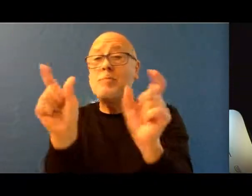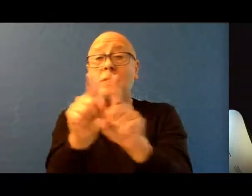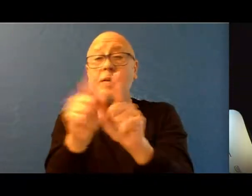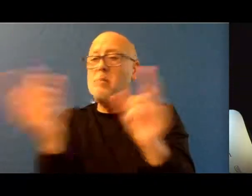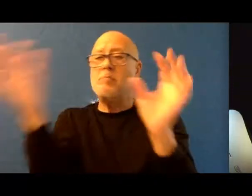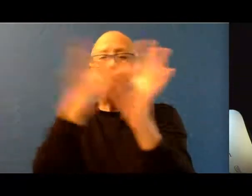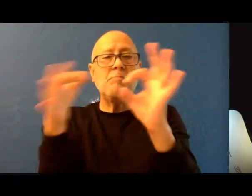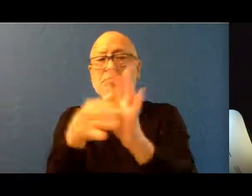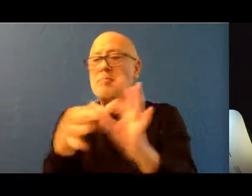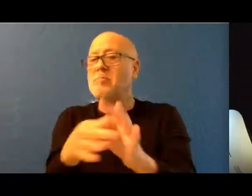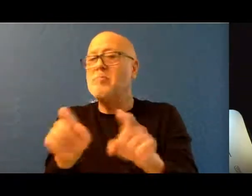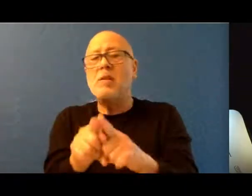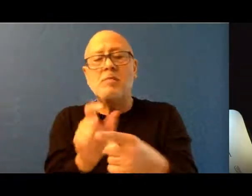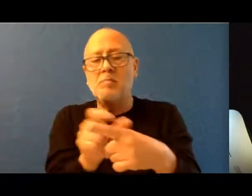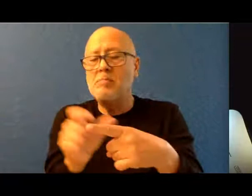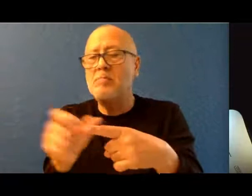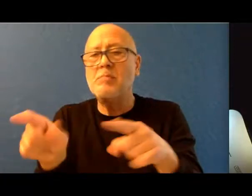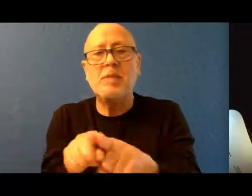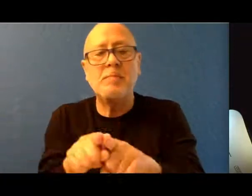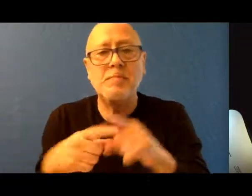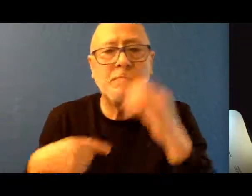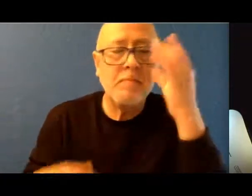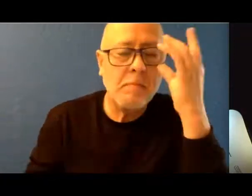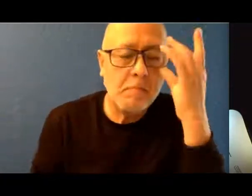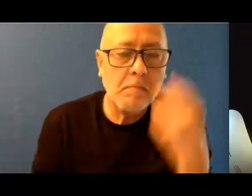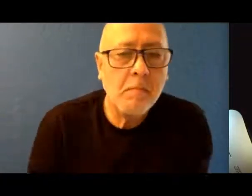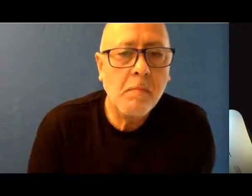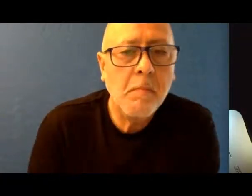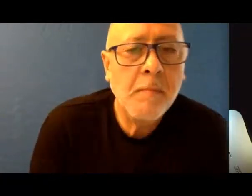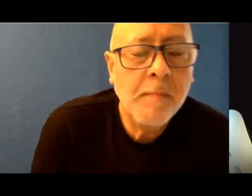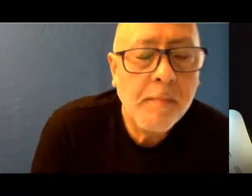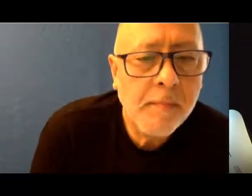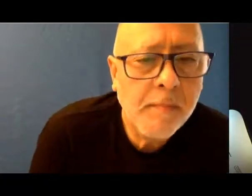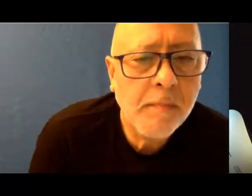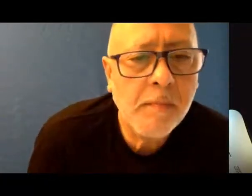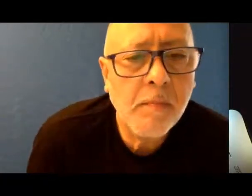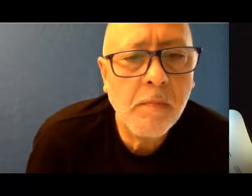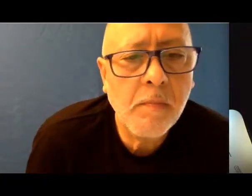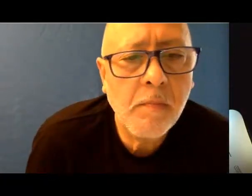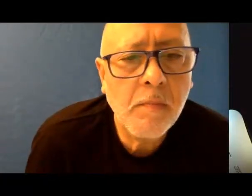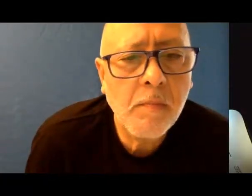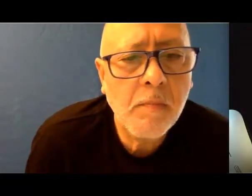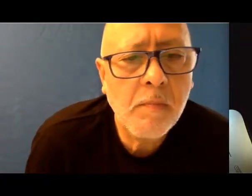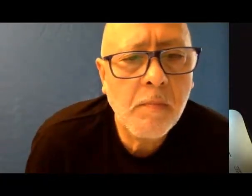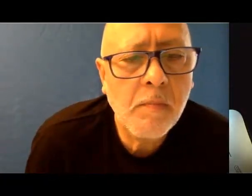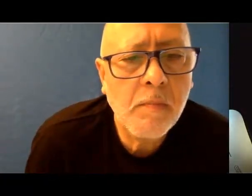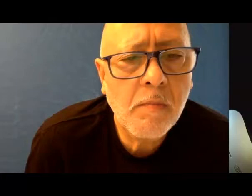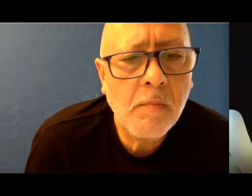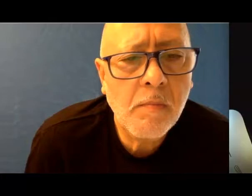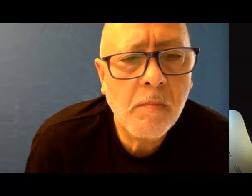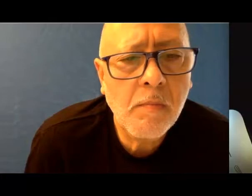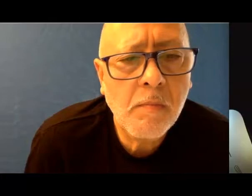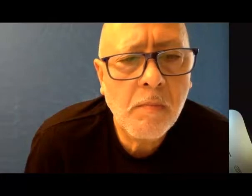So I have a 4x squared minus 3x squared, which is really, we're doing just the math